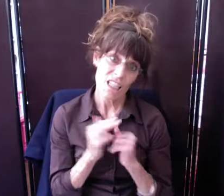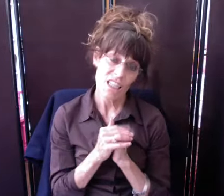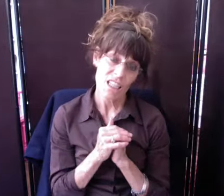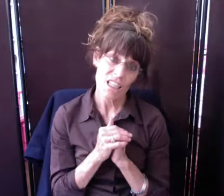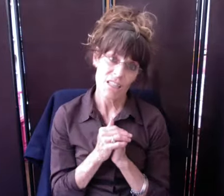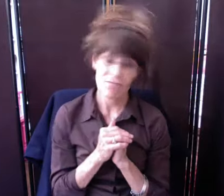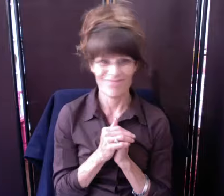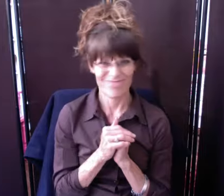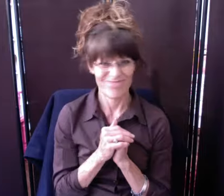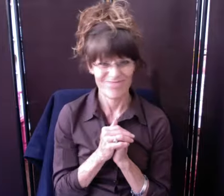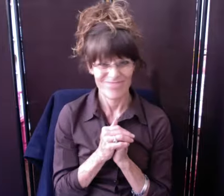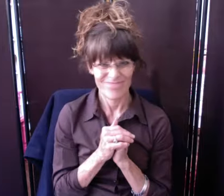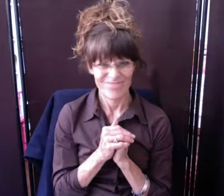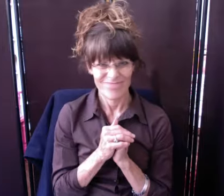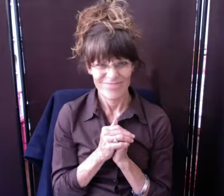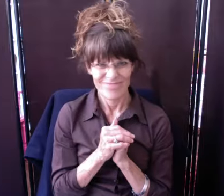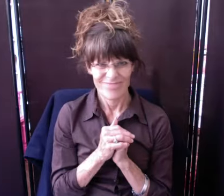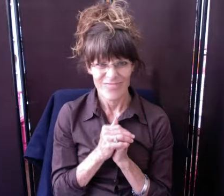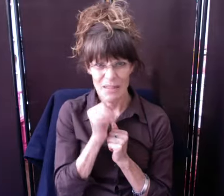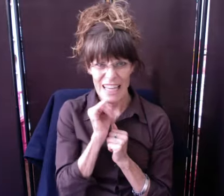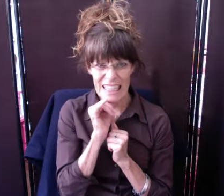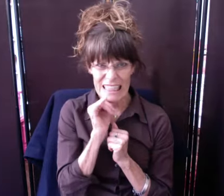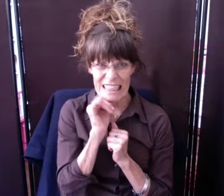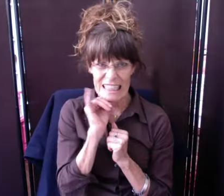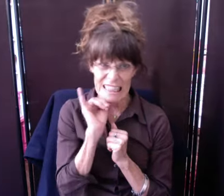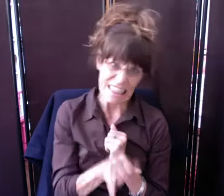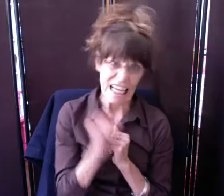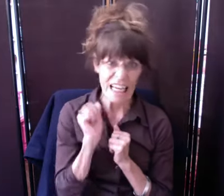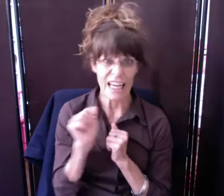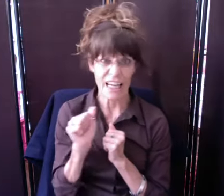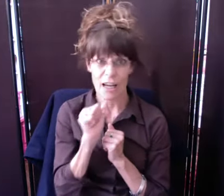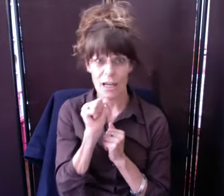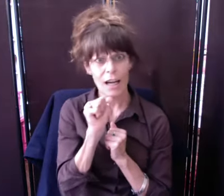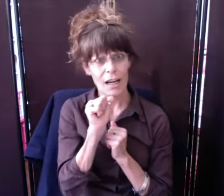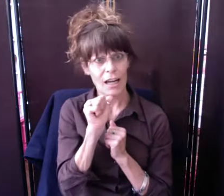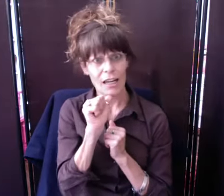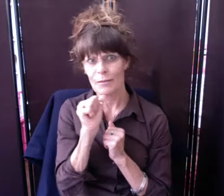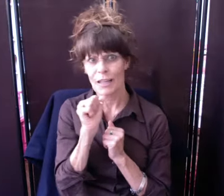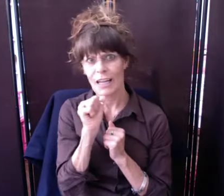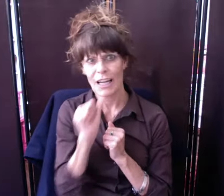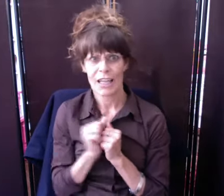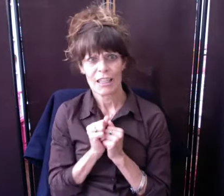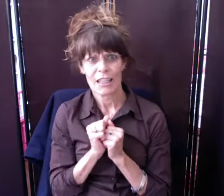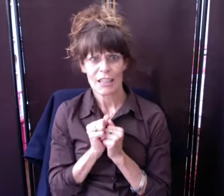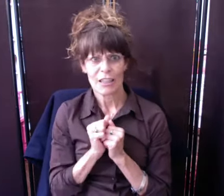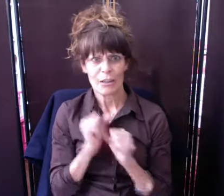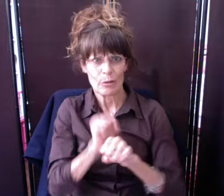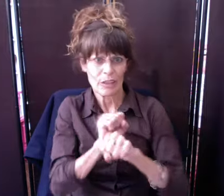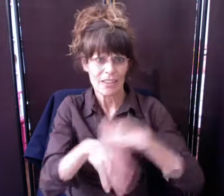No, I'm not going to stay in AA. I'm not going to do all these crazy things that sponsors have asked me to do and